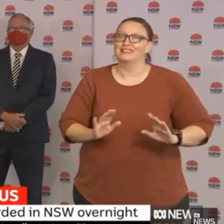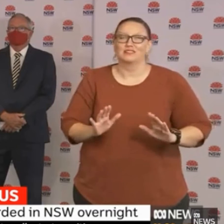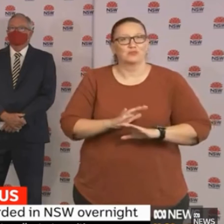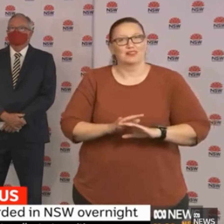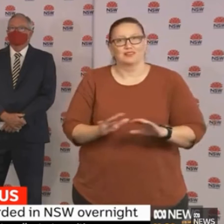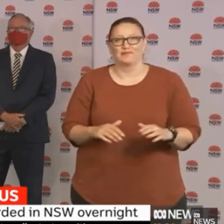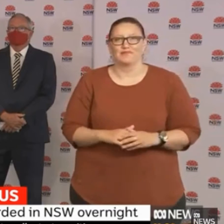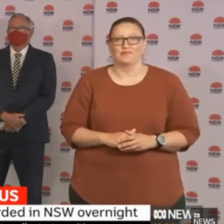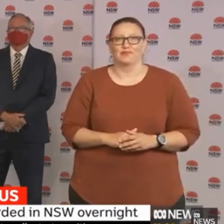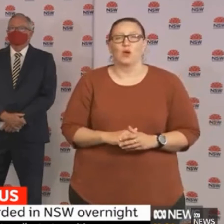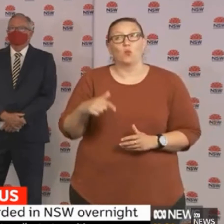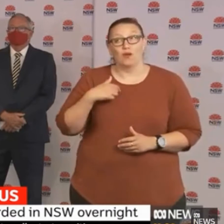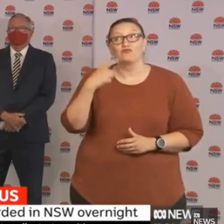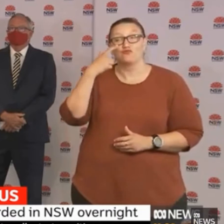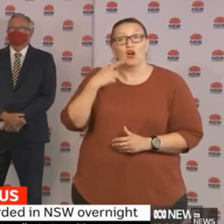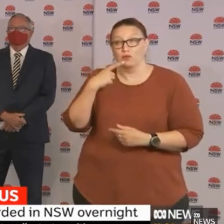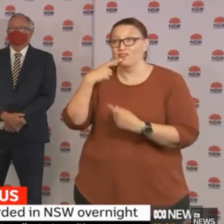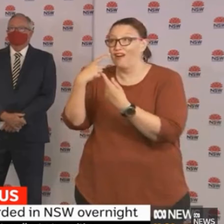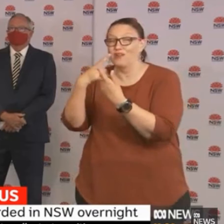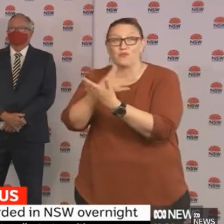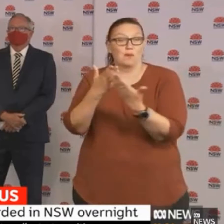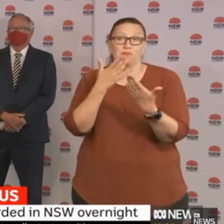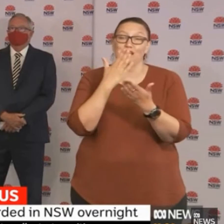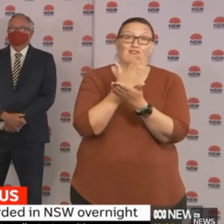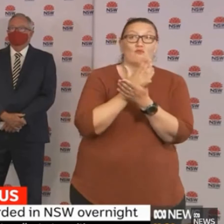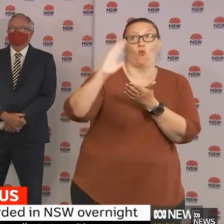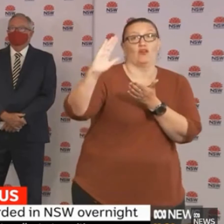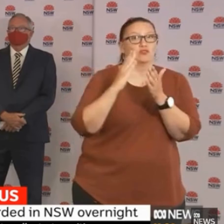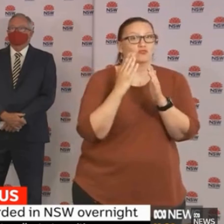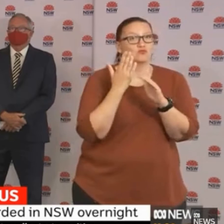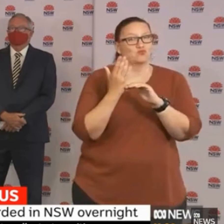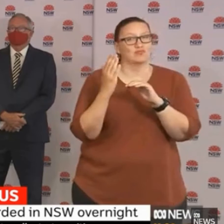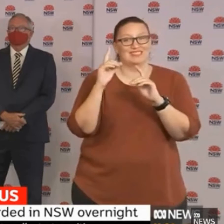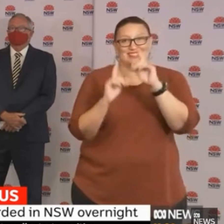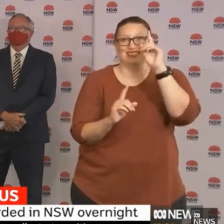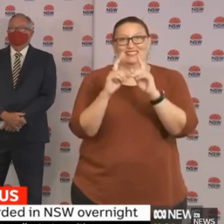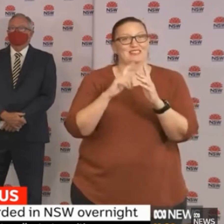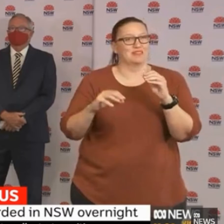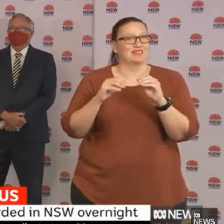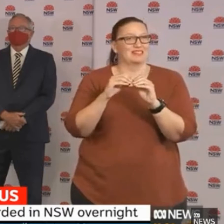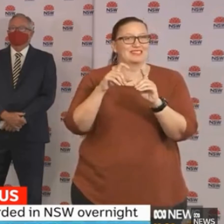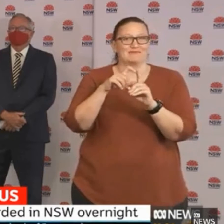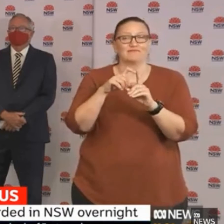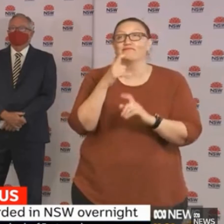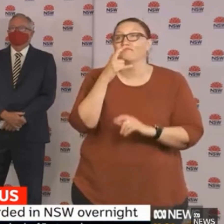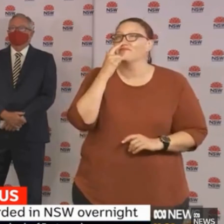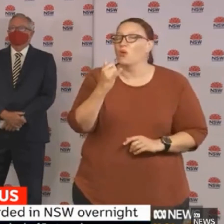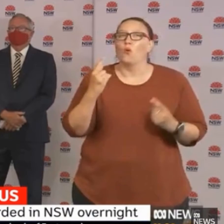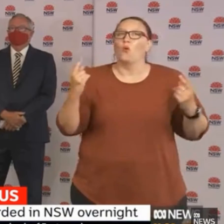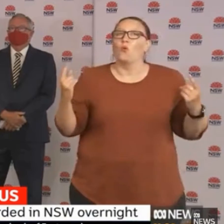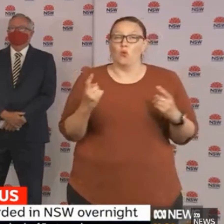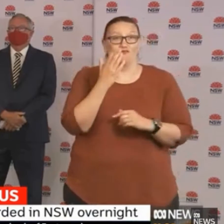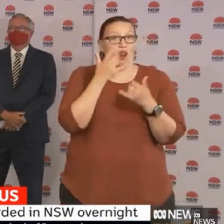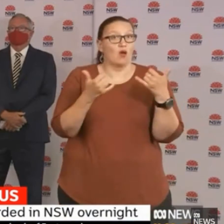been try to avoid the CBD. And so on New Year's Eve, we're going to say to those frontline workers we'd previously invited, we'll find